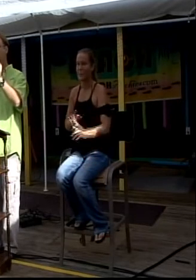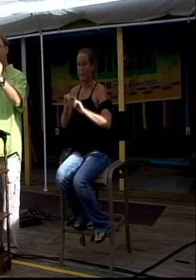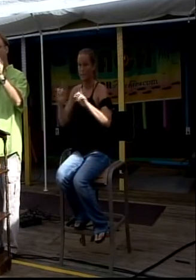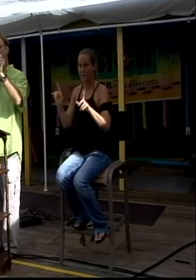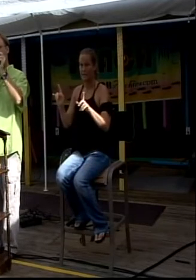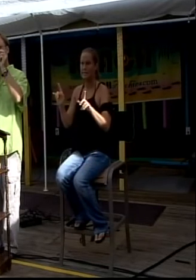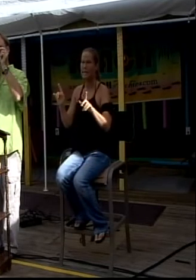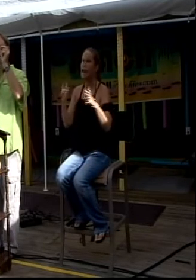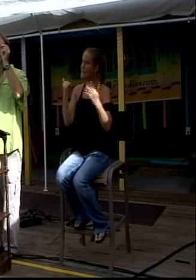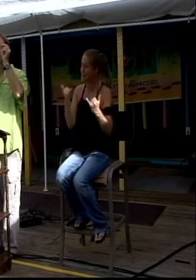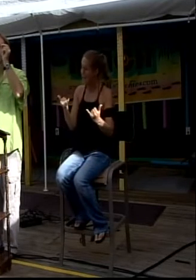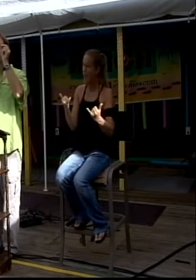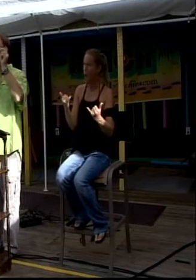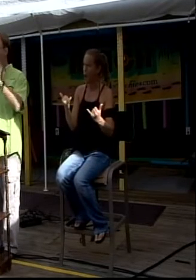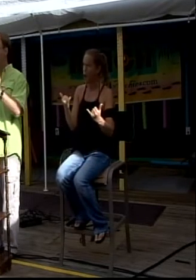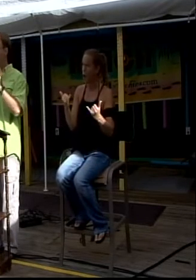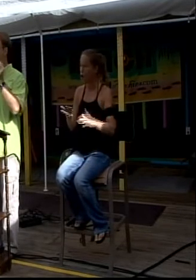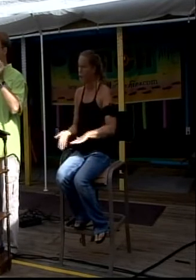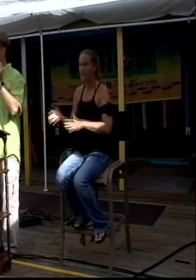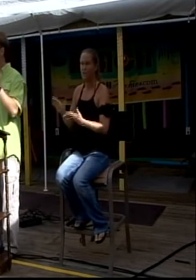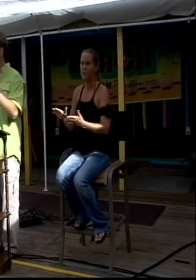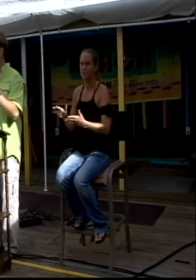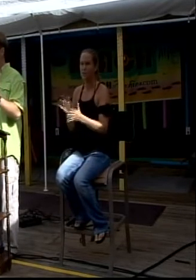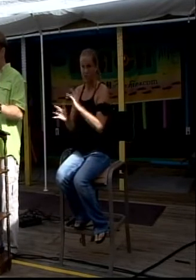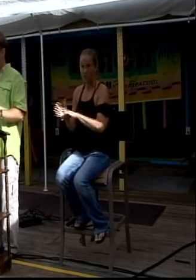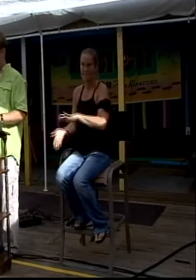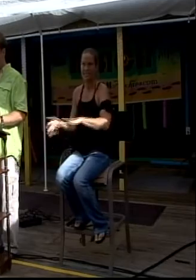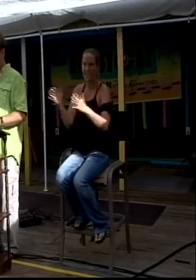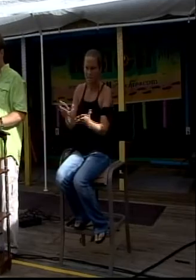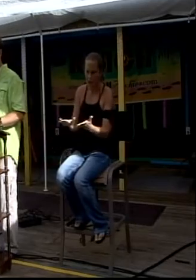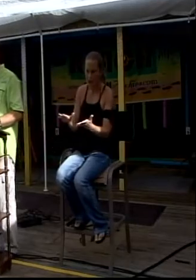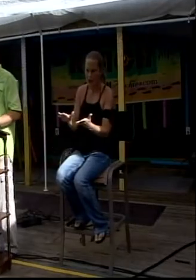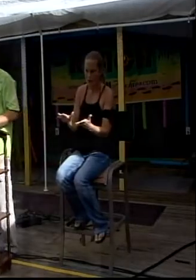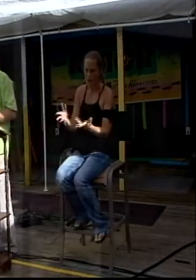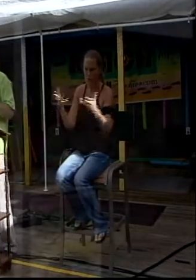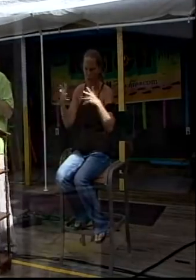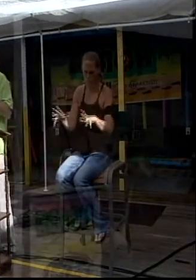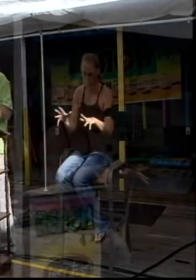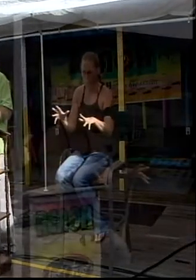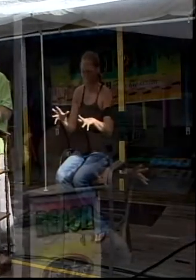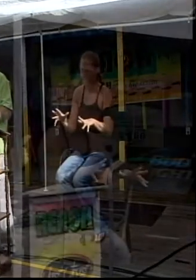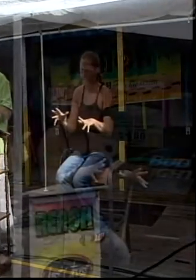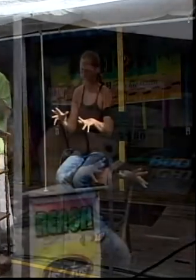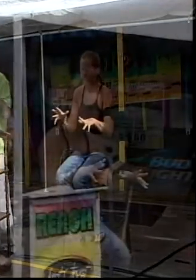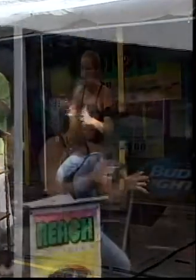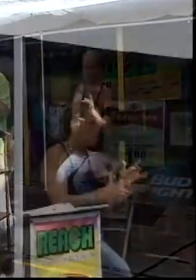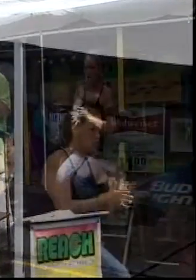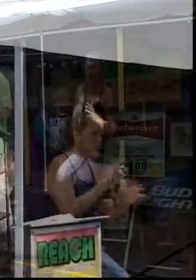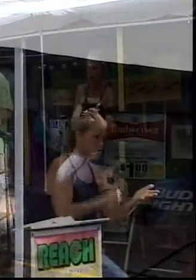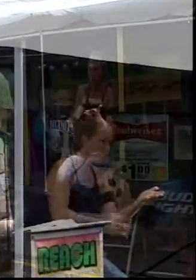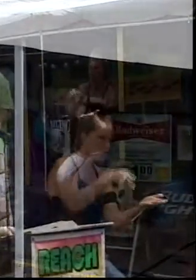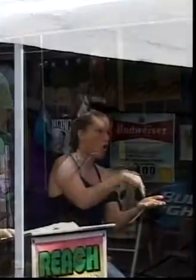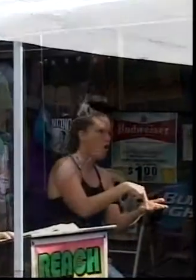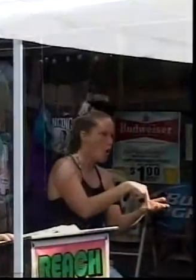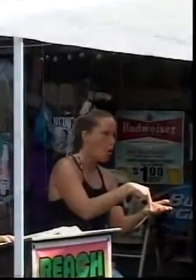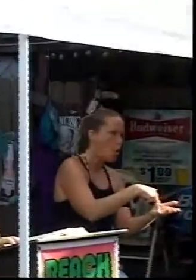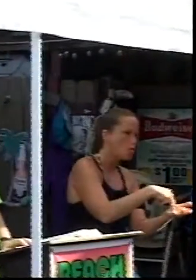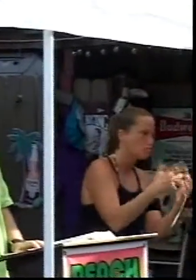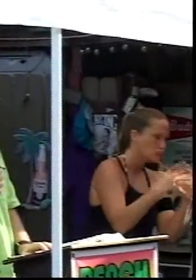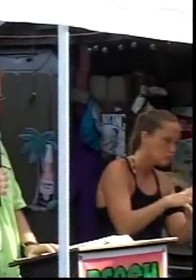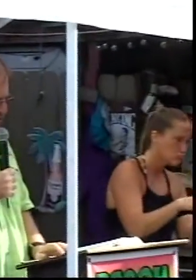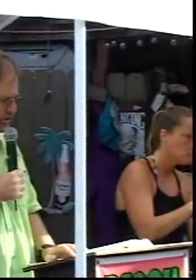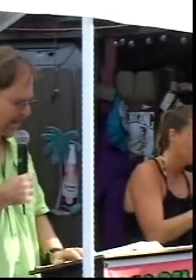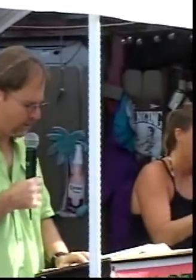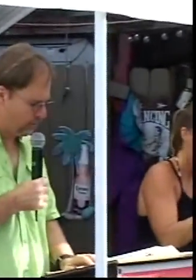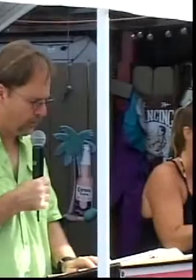something's changed. They've been transformed. And they're with one accord in one place, and suddenly